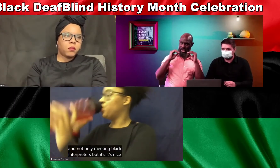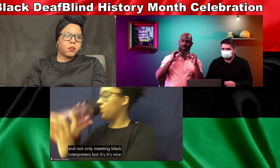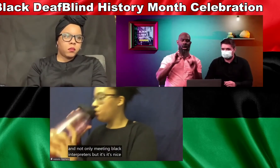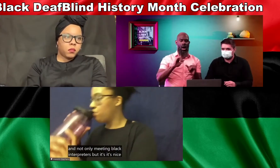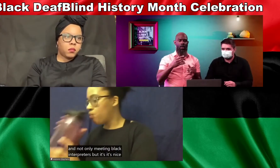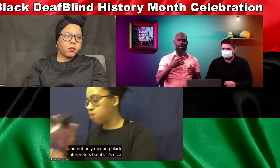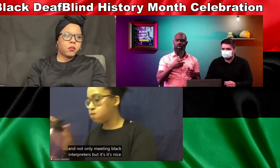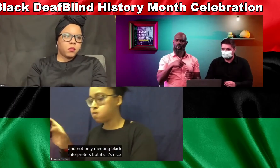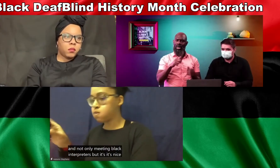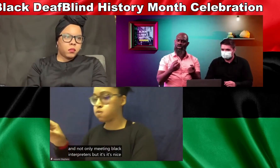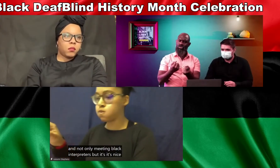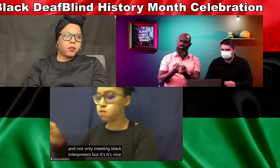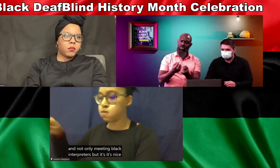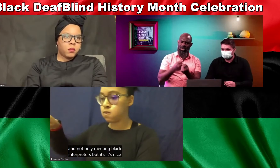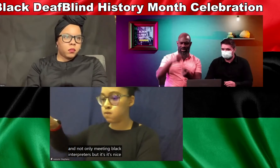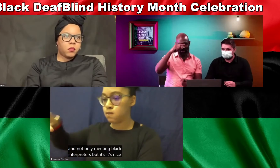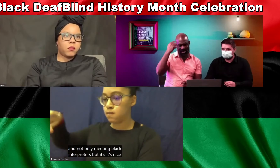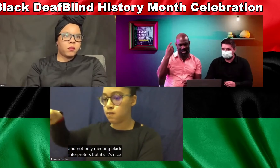they identify.